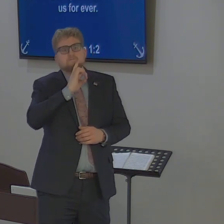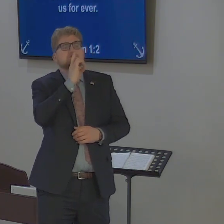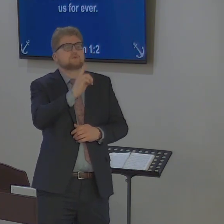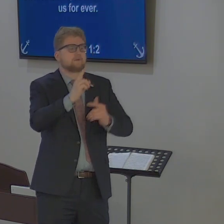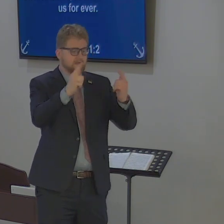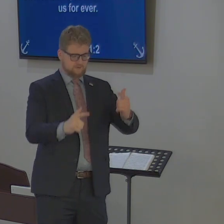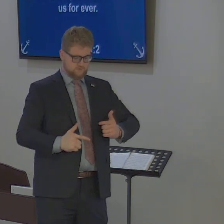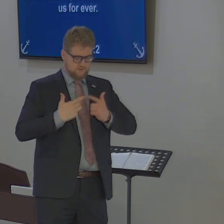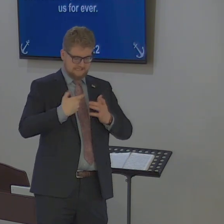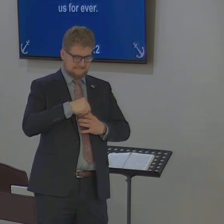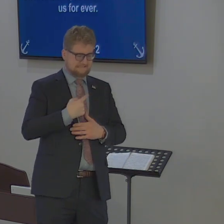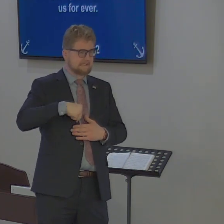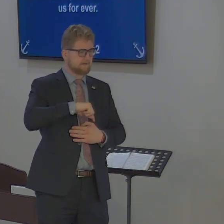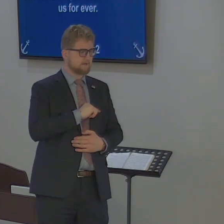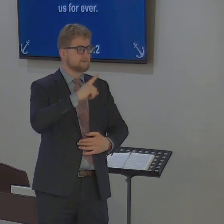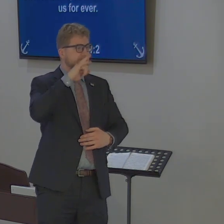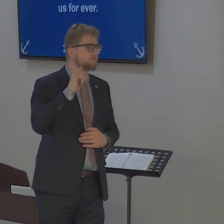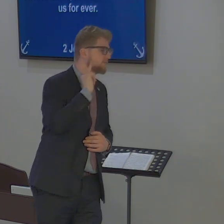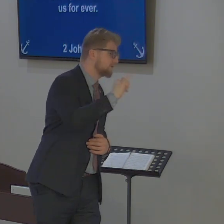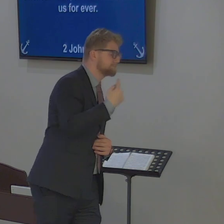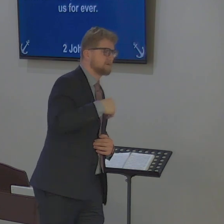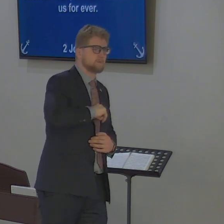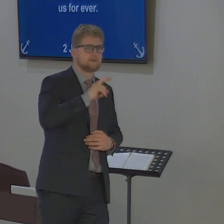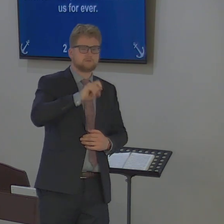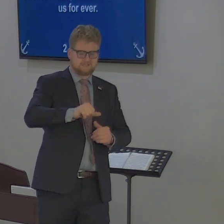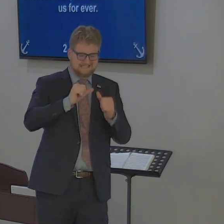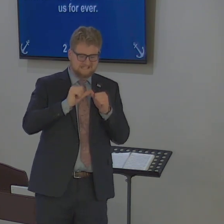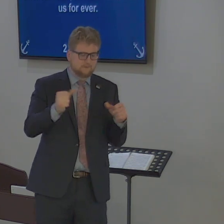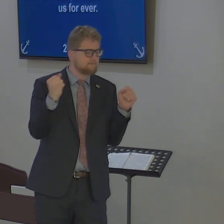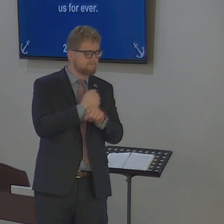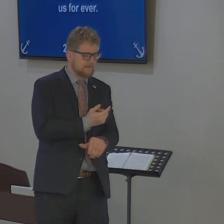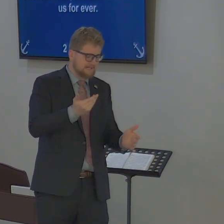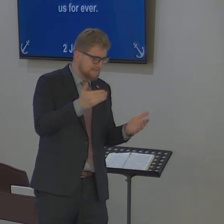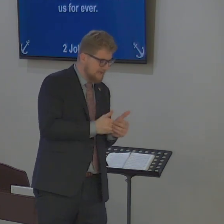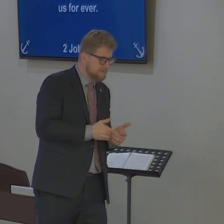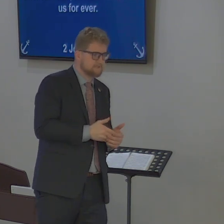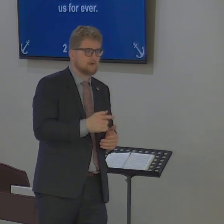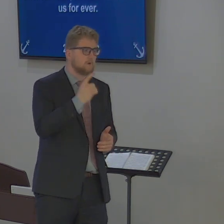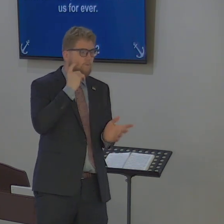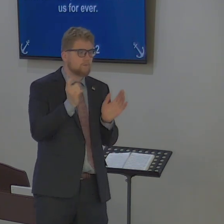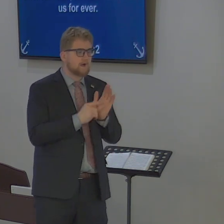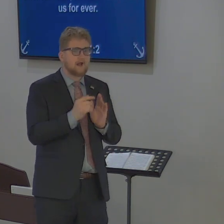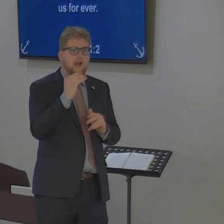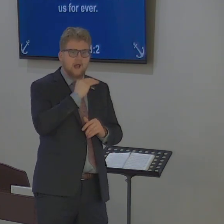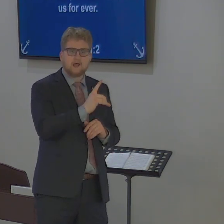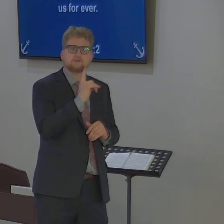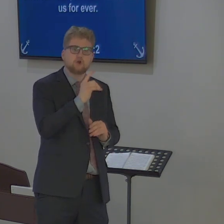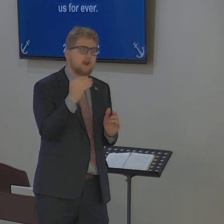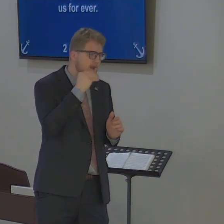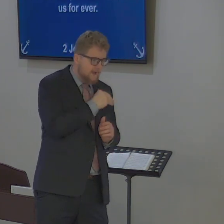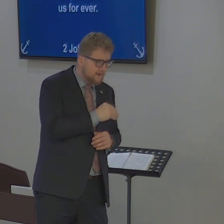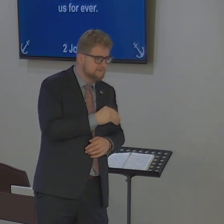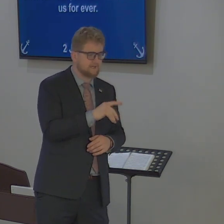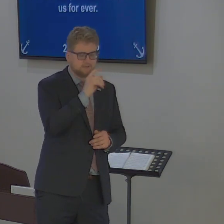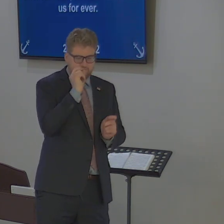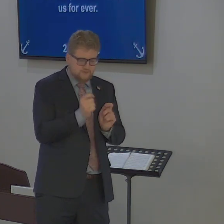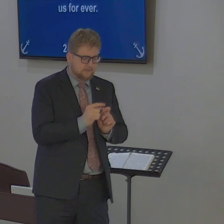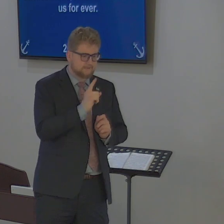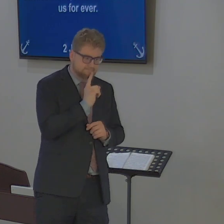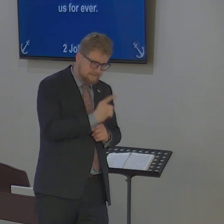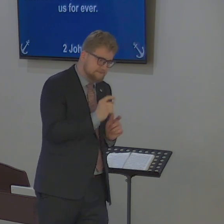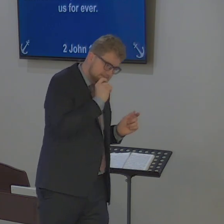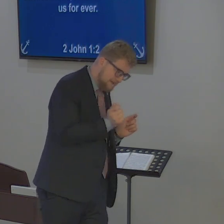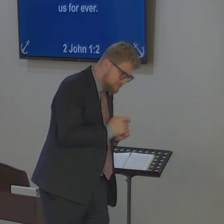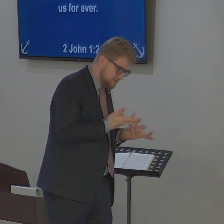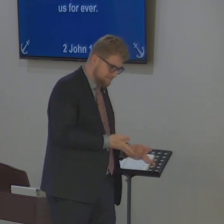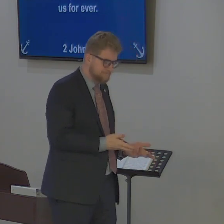us forever. We are to continue to fight against that, recognize that lies are lies, deception is deception, and to allow the